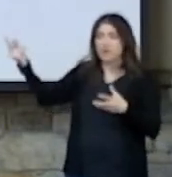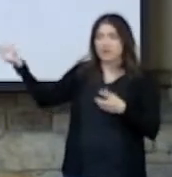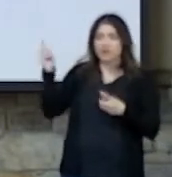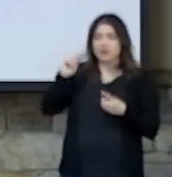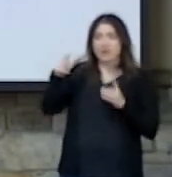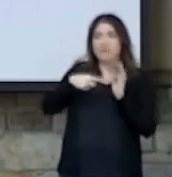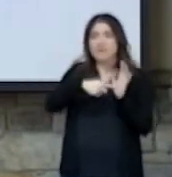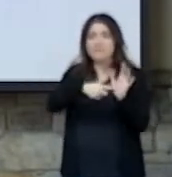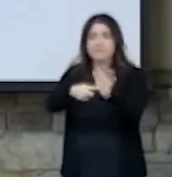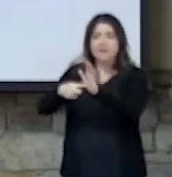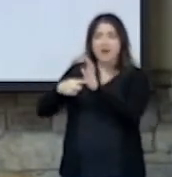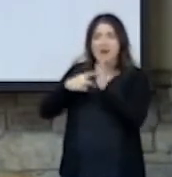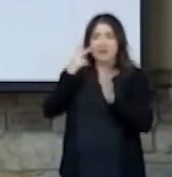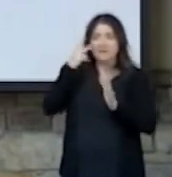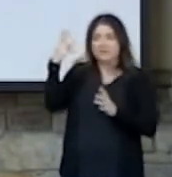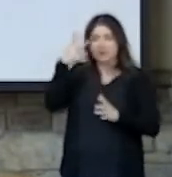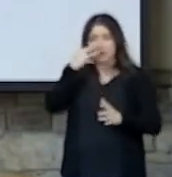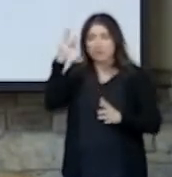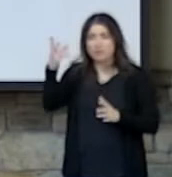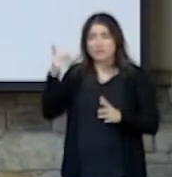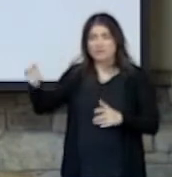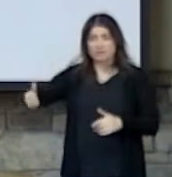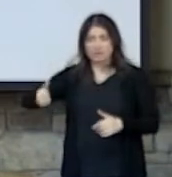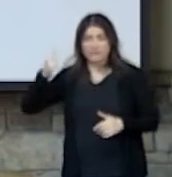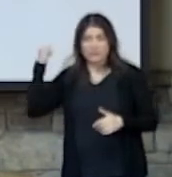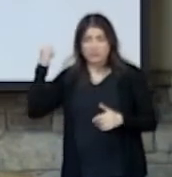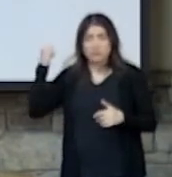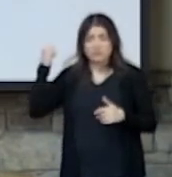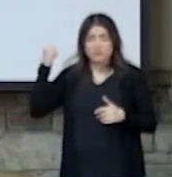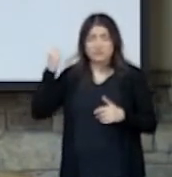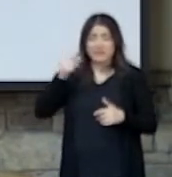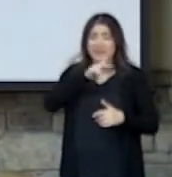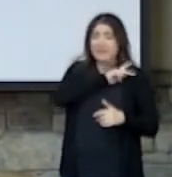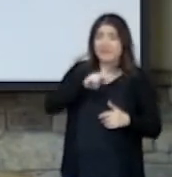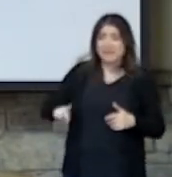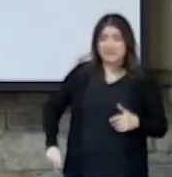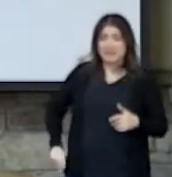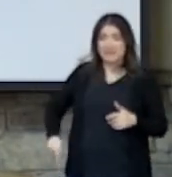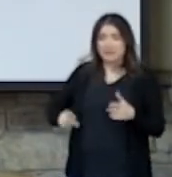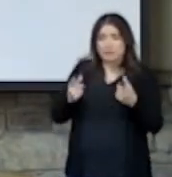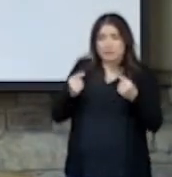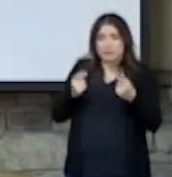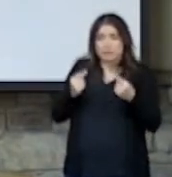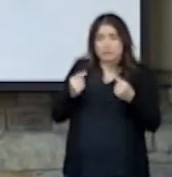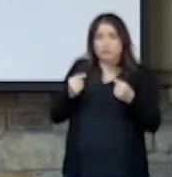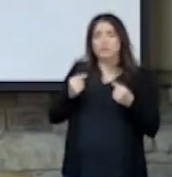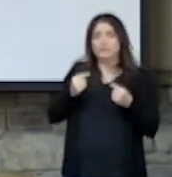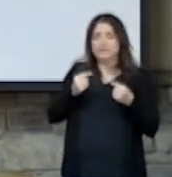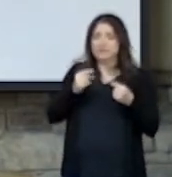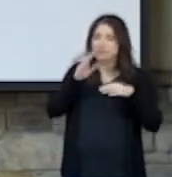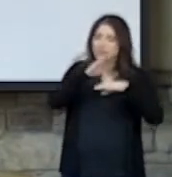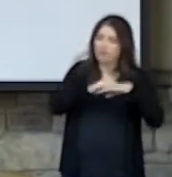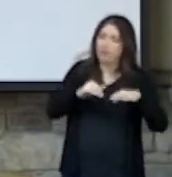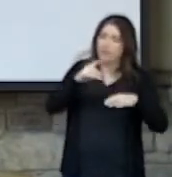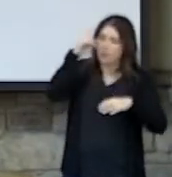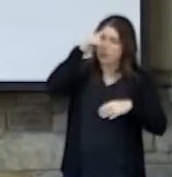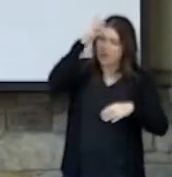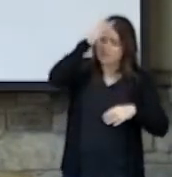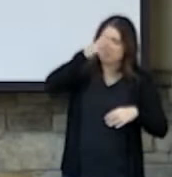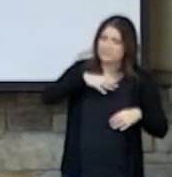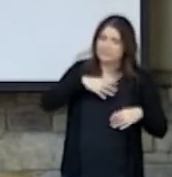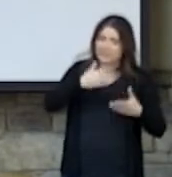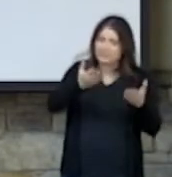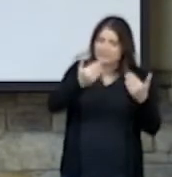and she refused to. One of the things that he did was he called the wise men as a part of his council to ask them